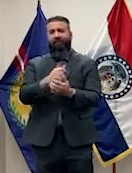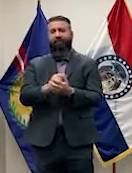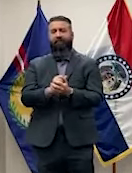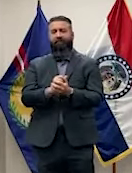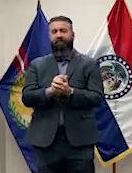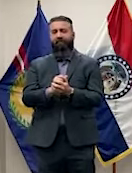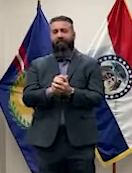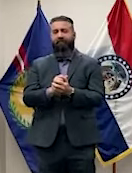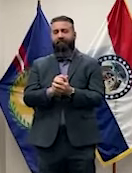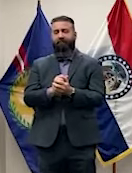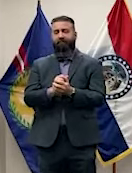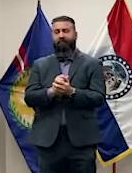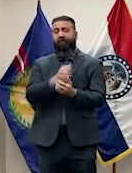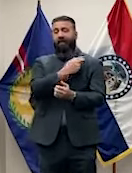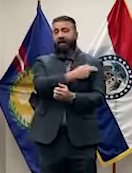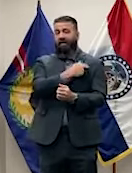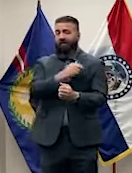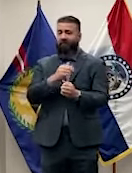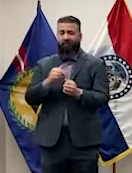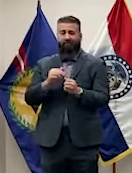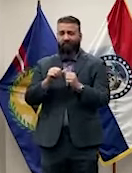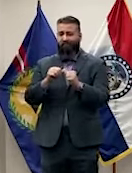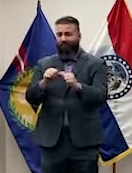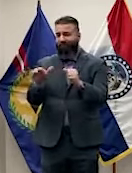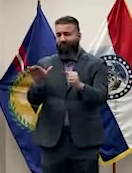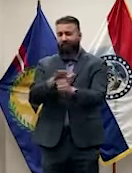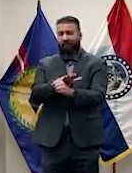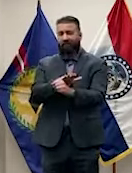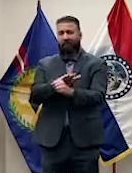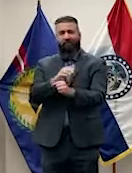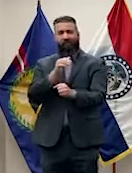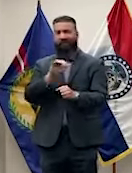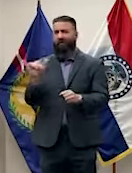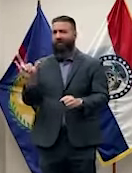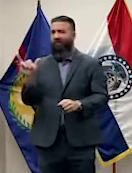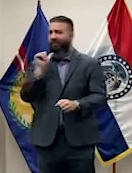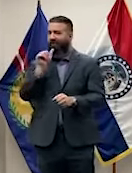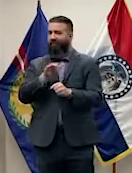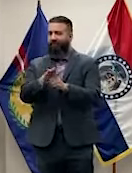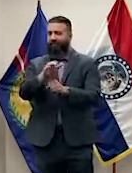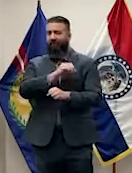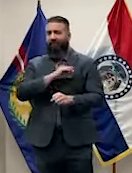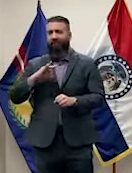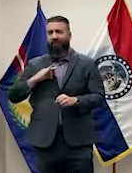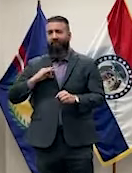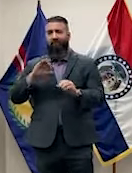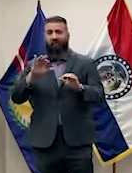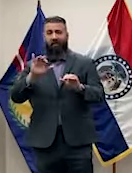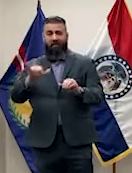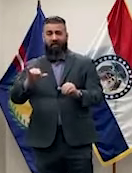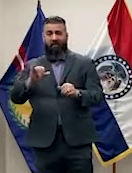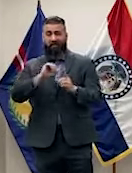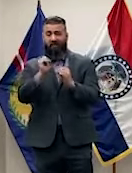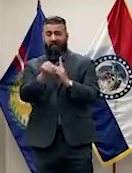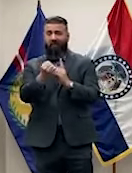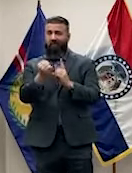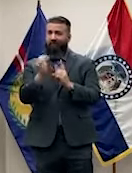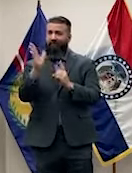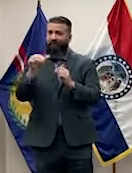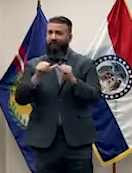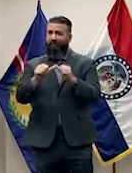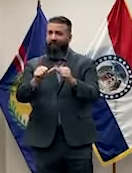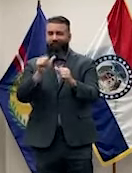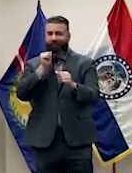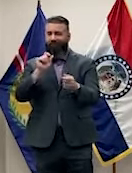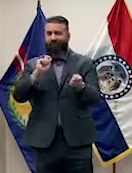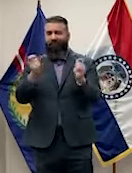to be packed and challenged by staffing issues, and that situation is not expected to change anytime soon. And that's why